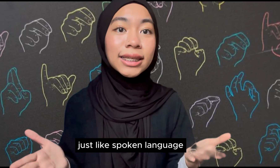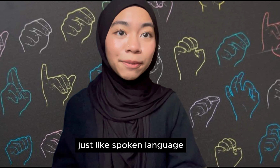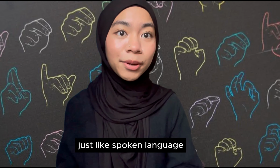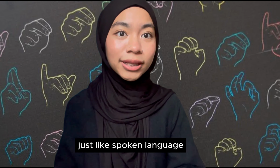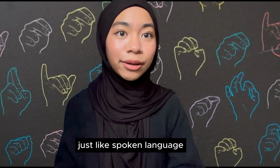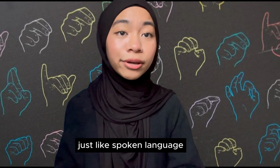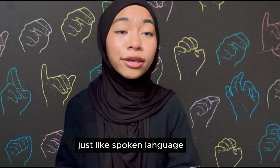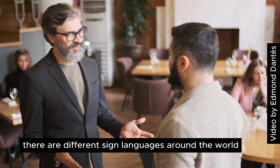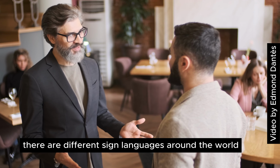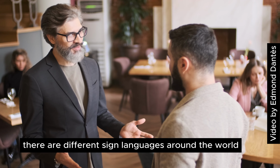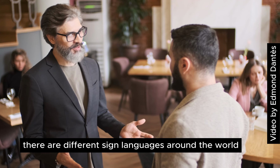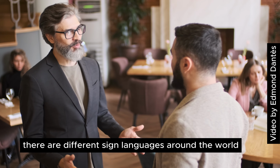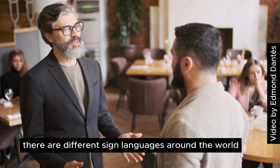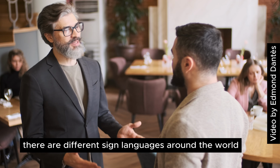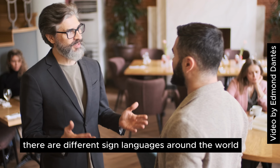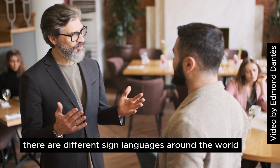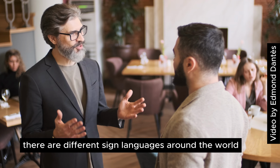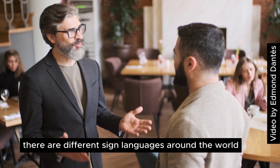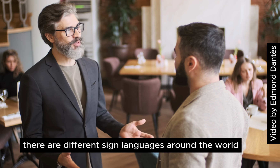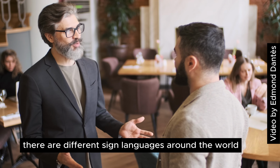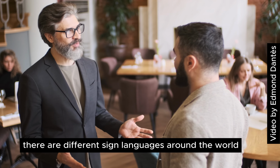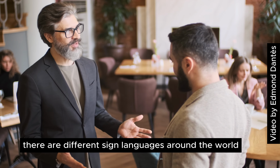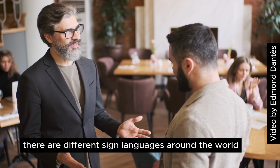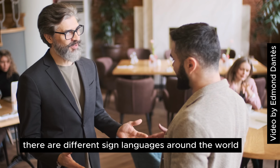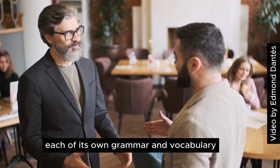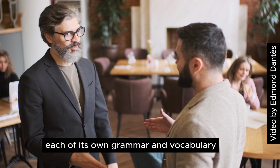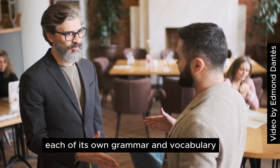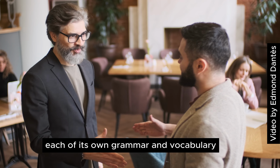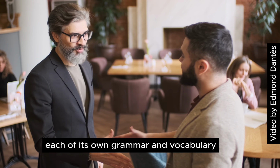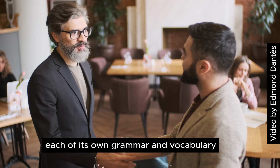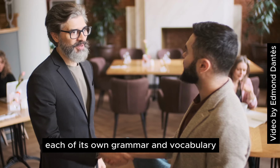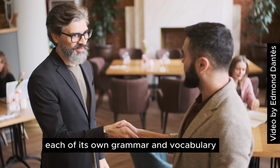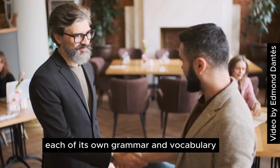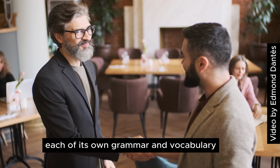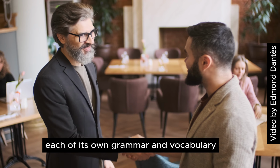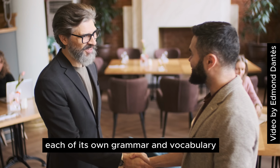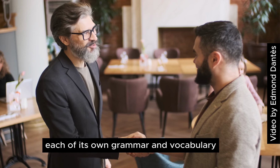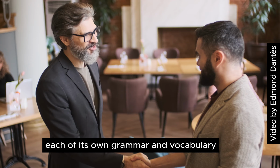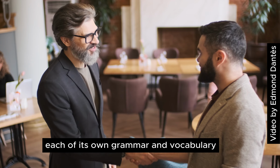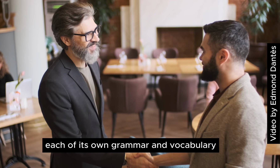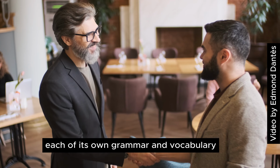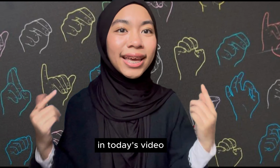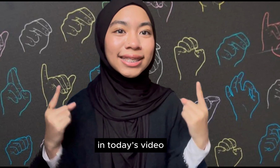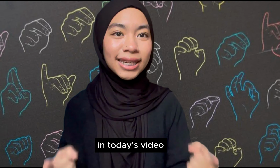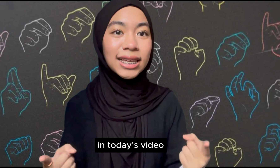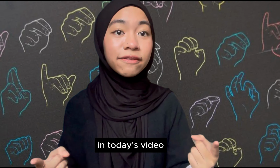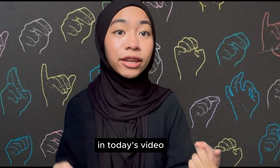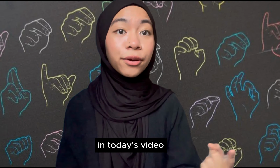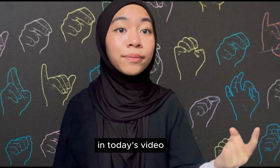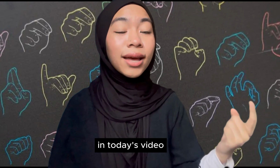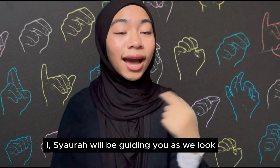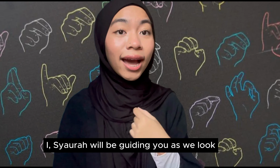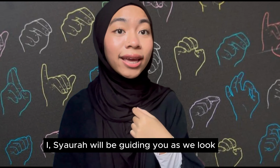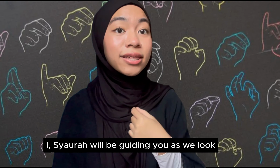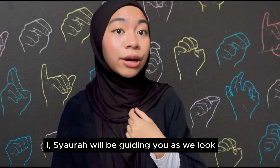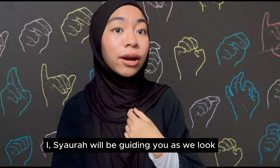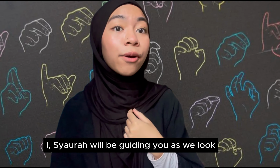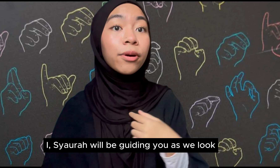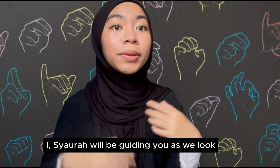spoken language, there are different sign languages around the world, each with its own grammar and vocabulary. In today's video, I, Syaurah, will be